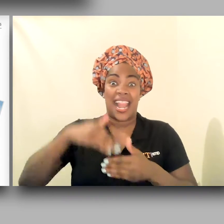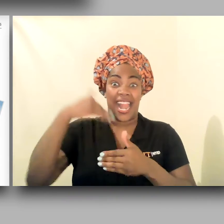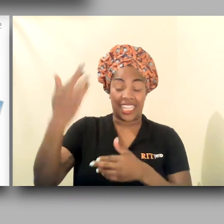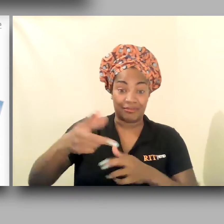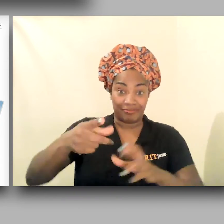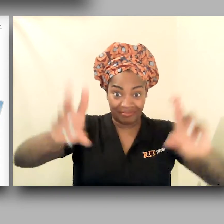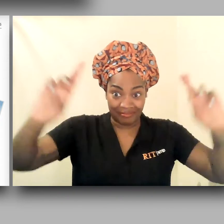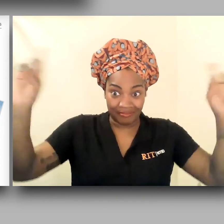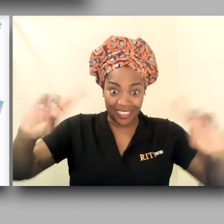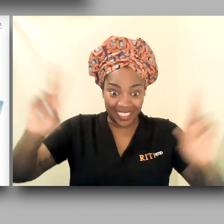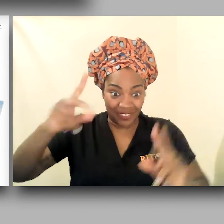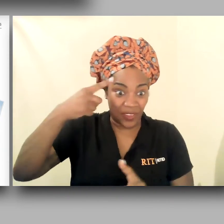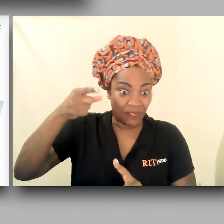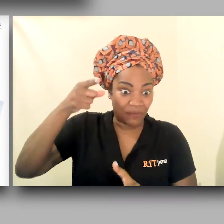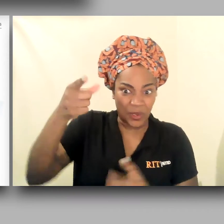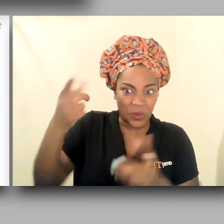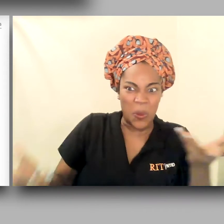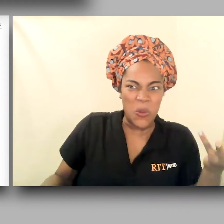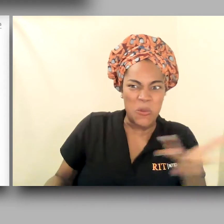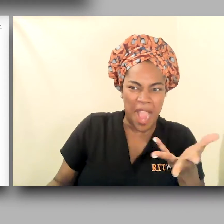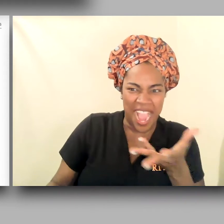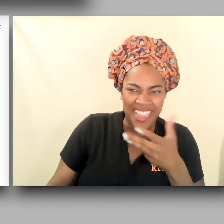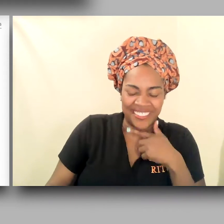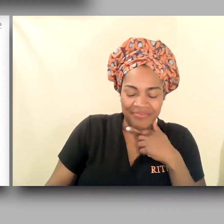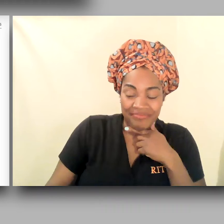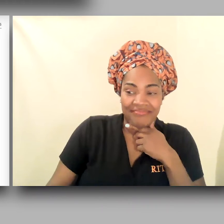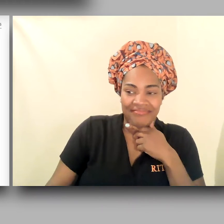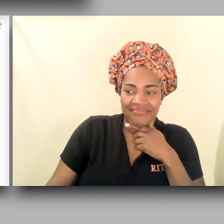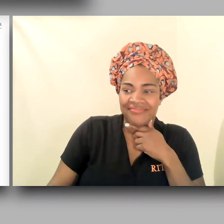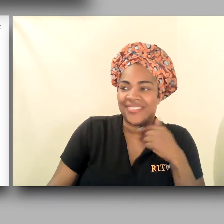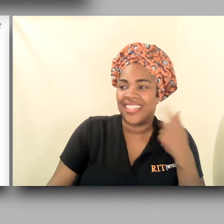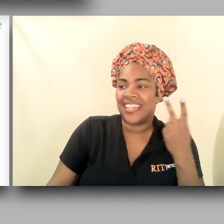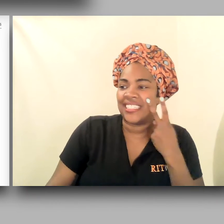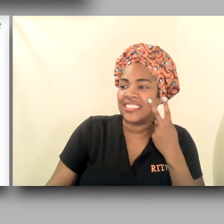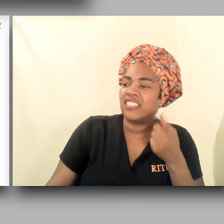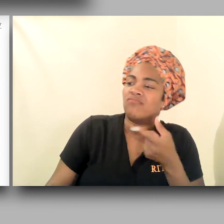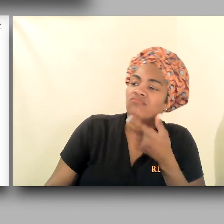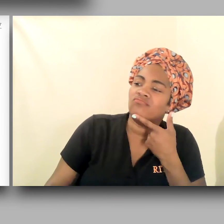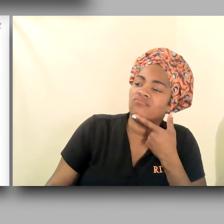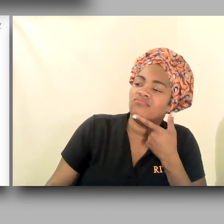one, which is the first place prize.